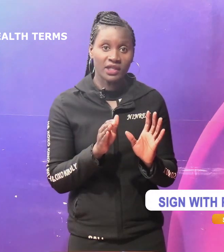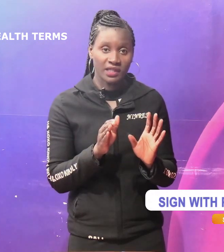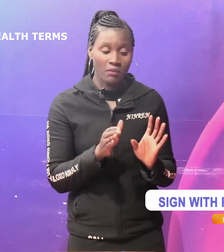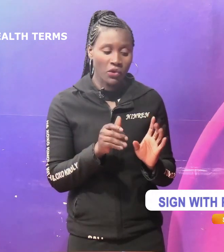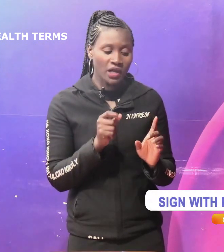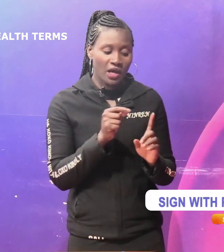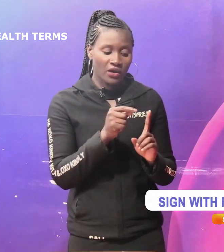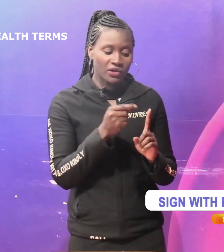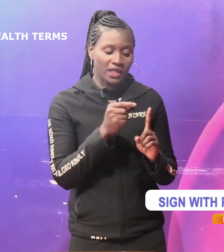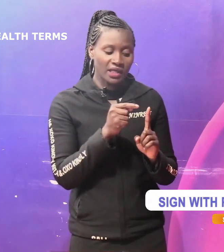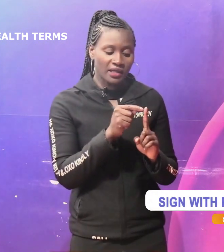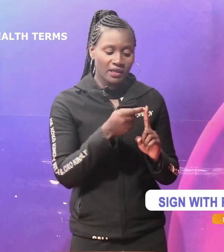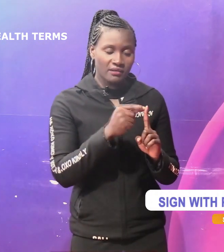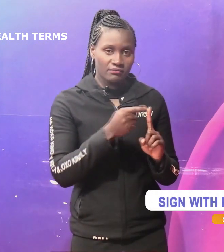sample. How they